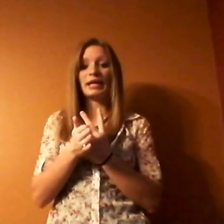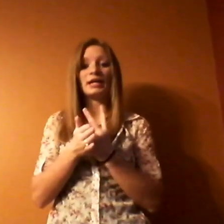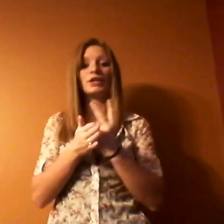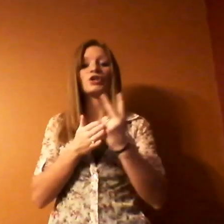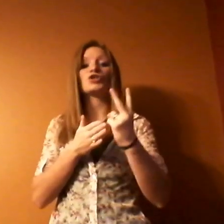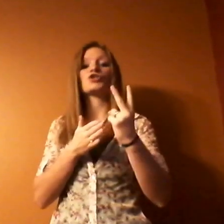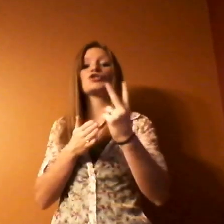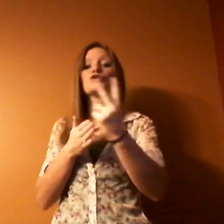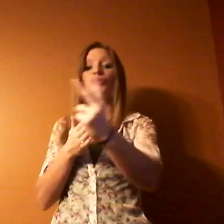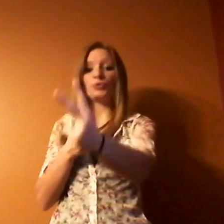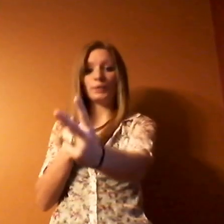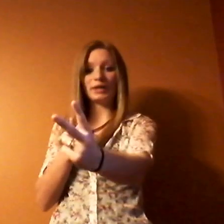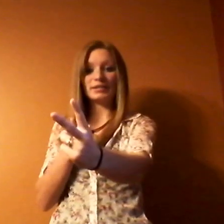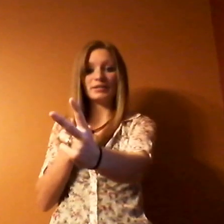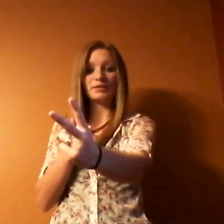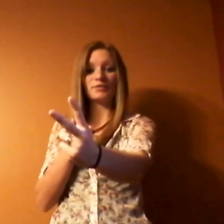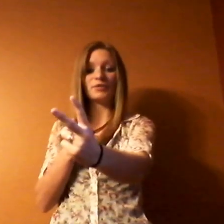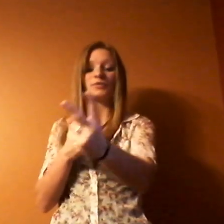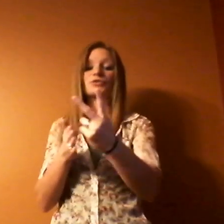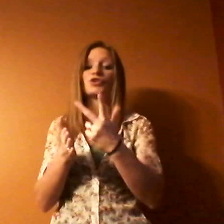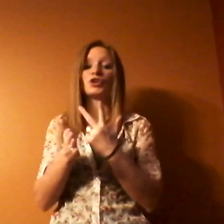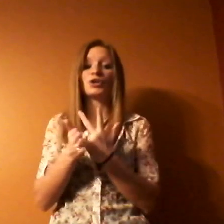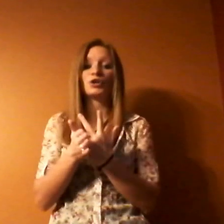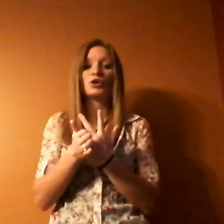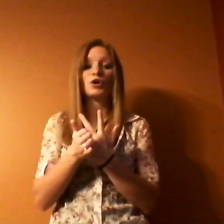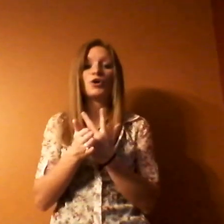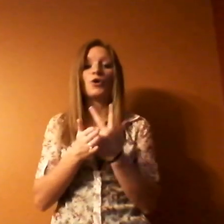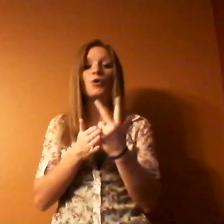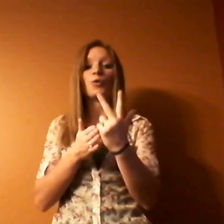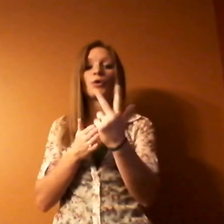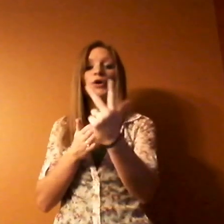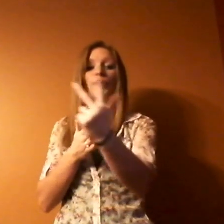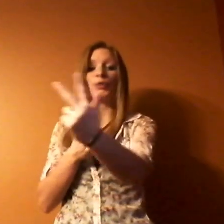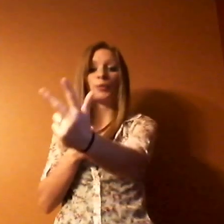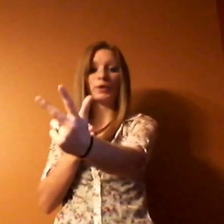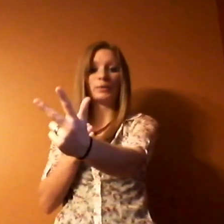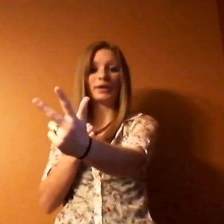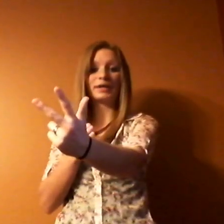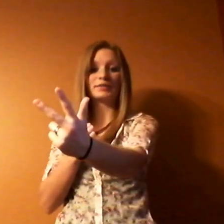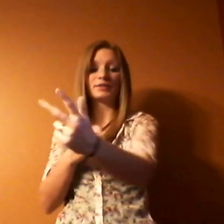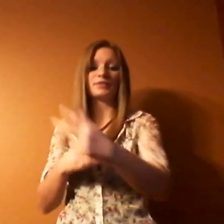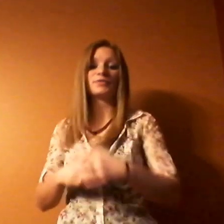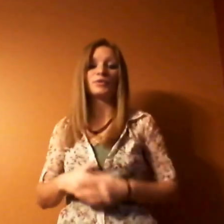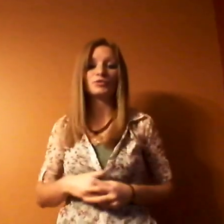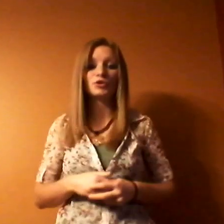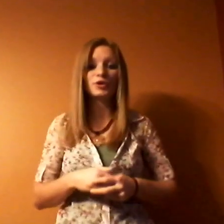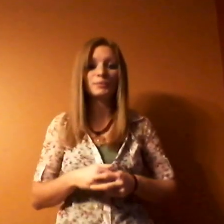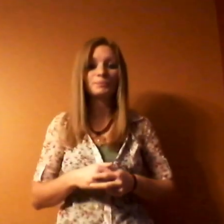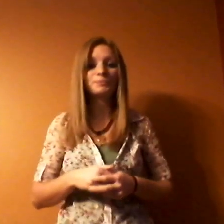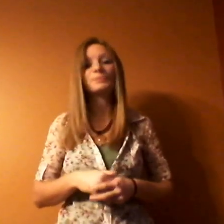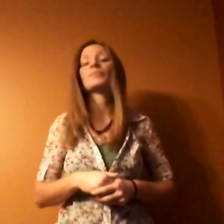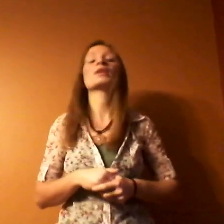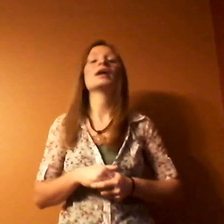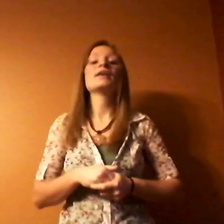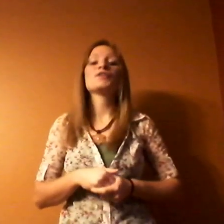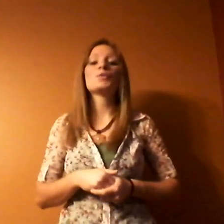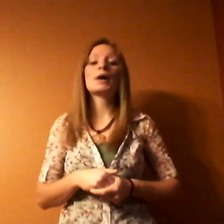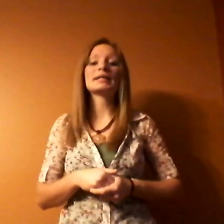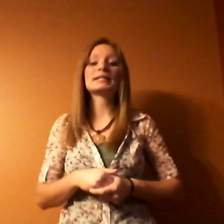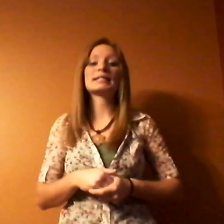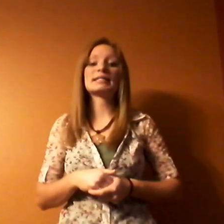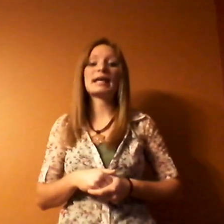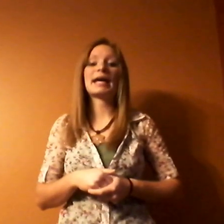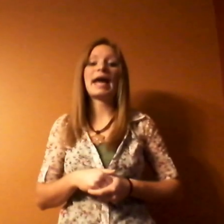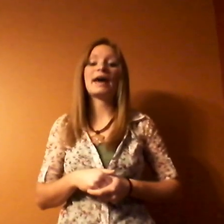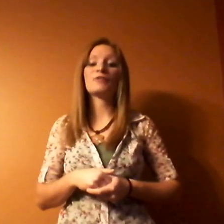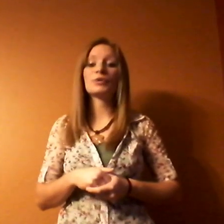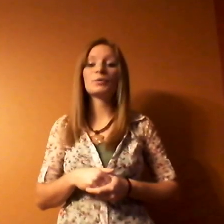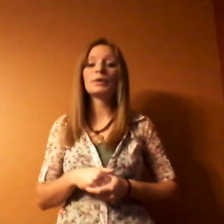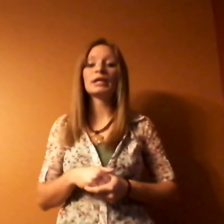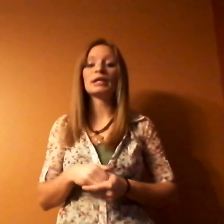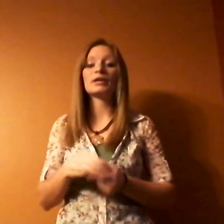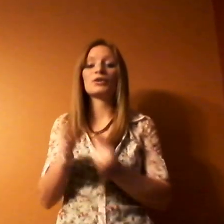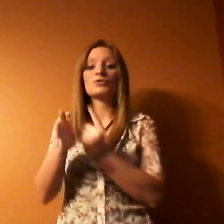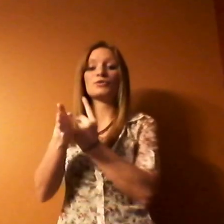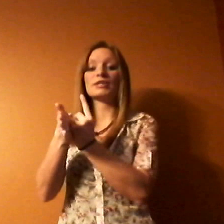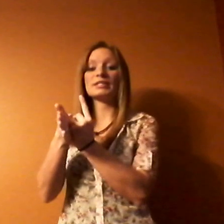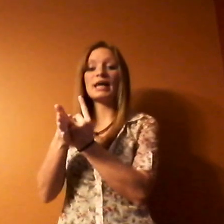again, 2 weeks in the future or 3 weeks in the future. If you wanted to say every week, you do the sign